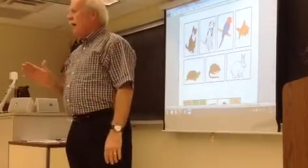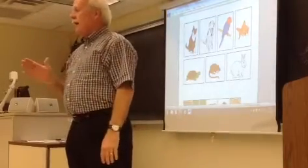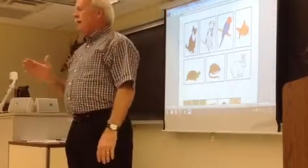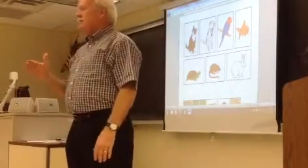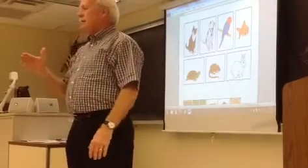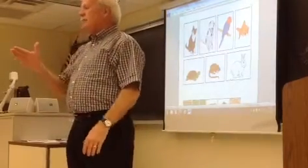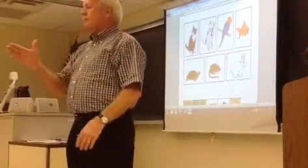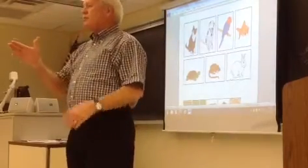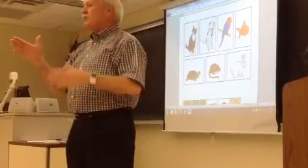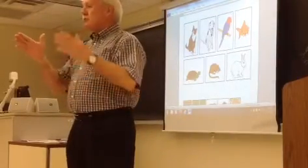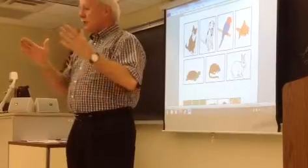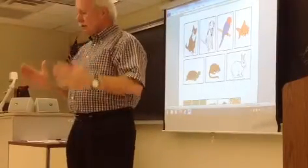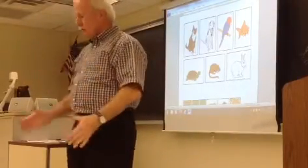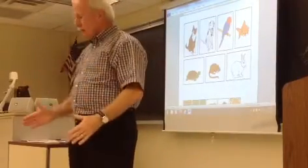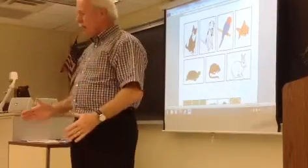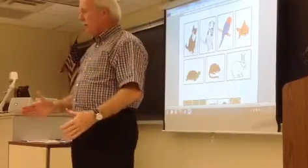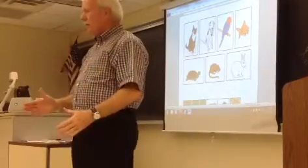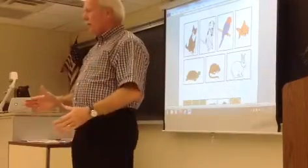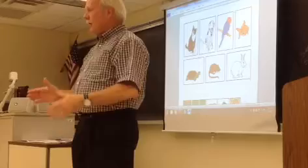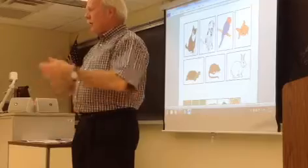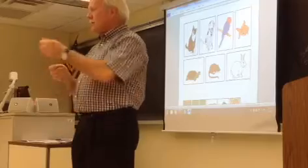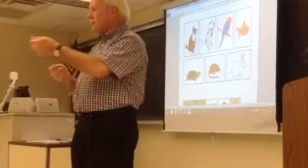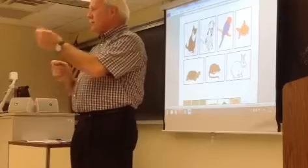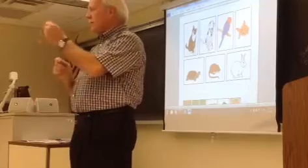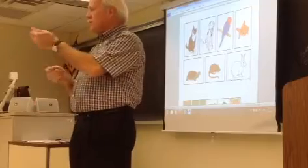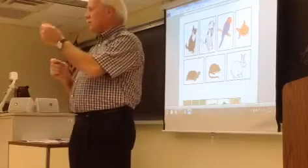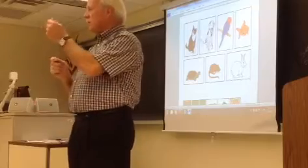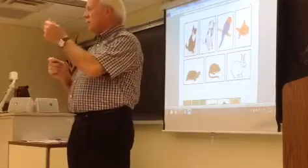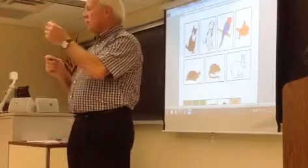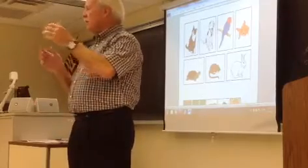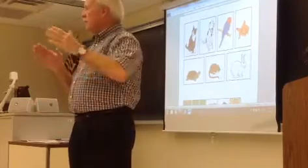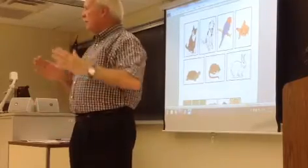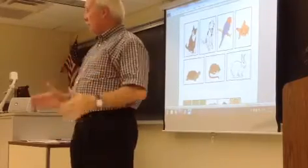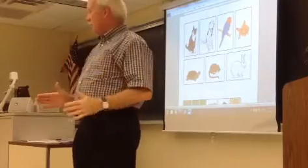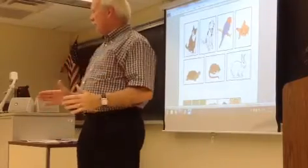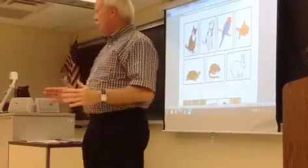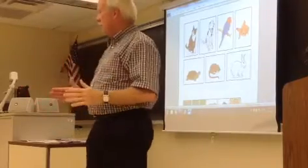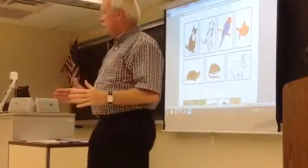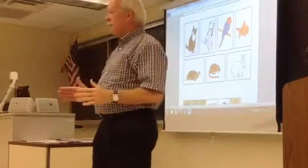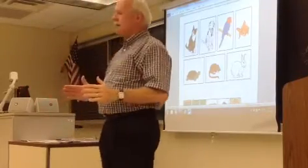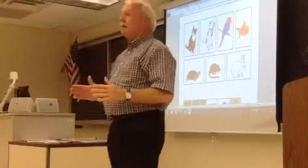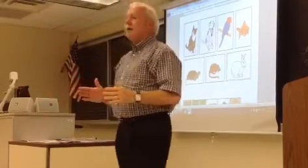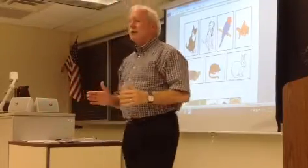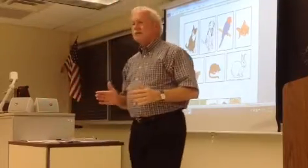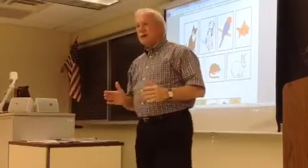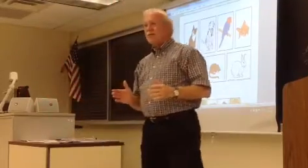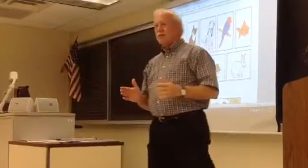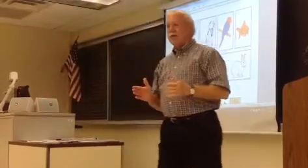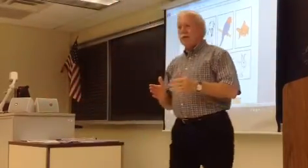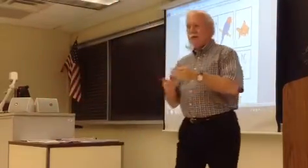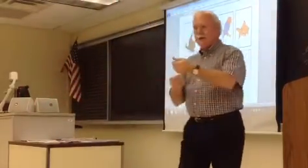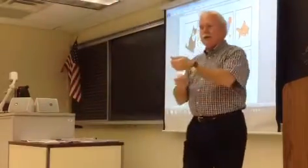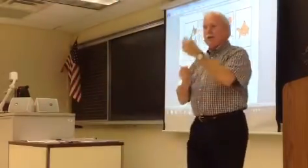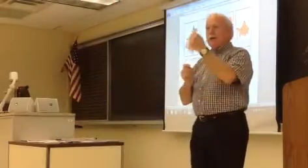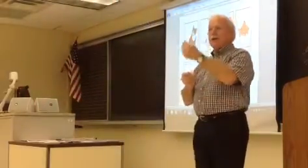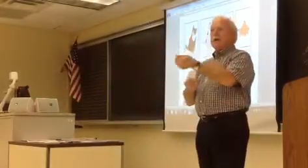Fisher. Is he a fisherman or is he a fisherman? Fisher. Conceptually, he's